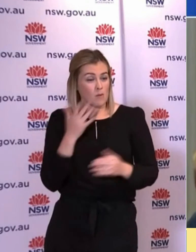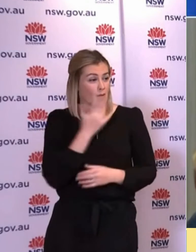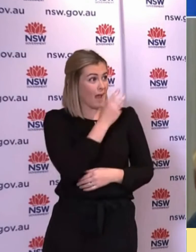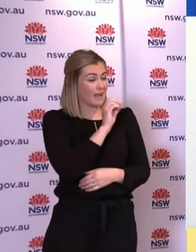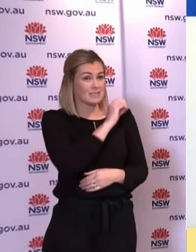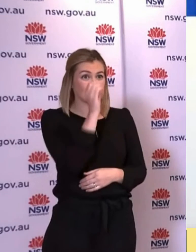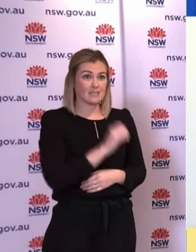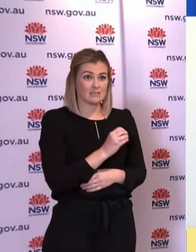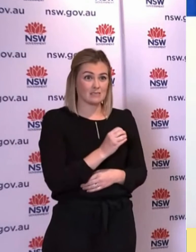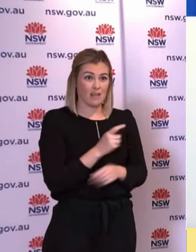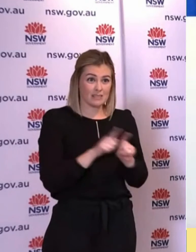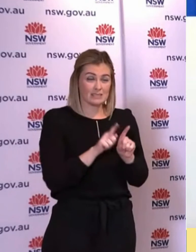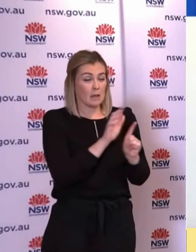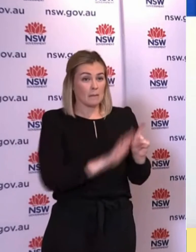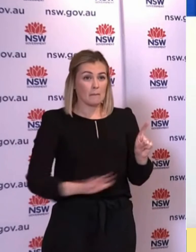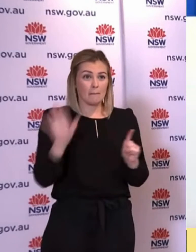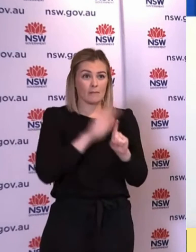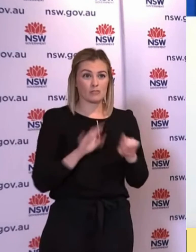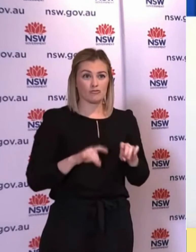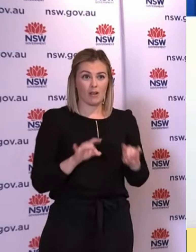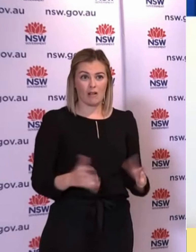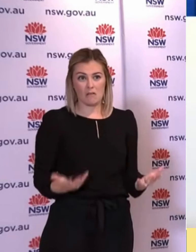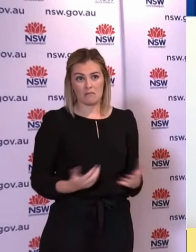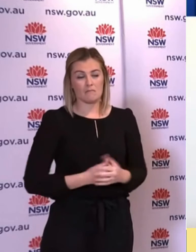states? Look, I think the challenge